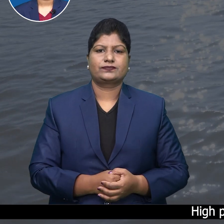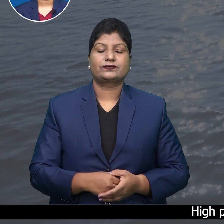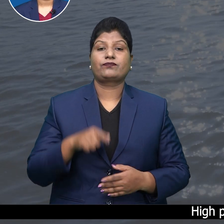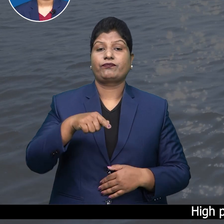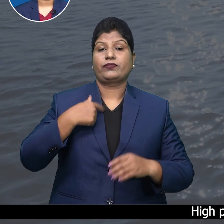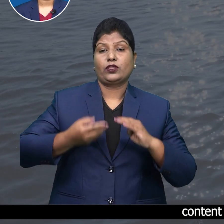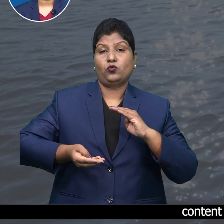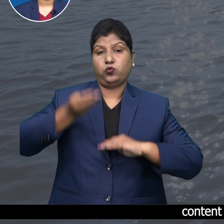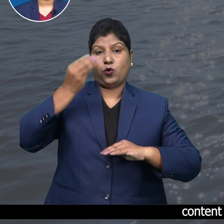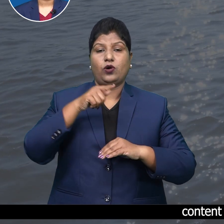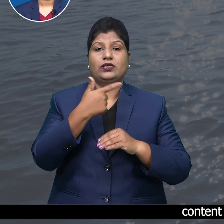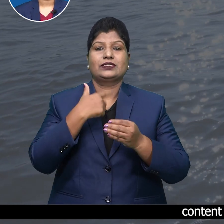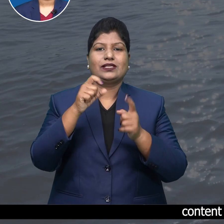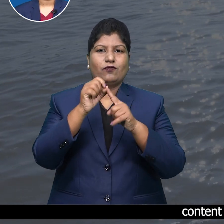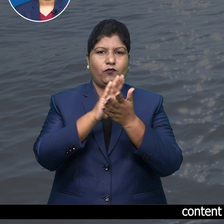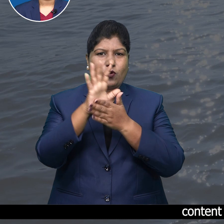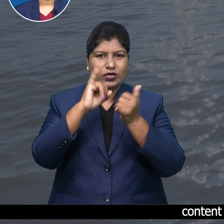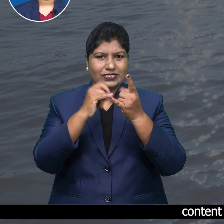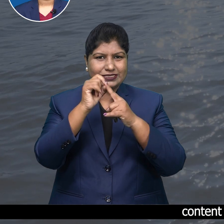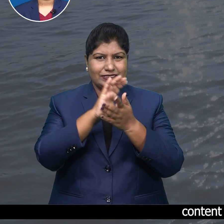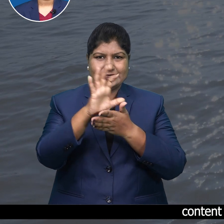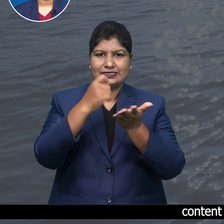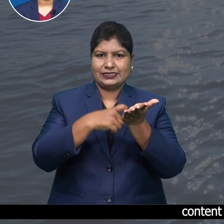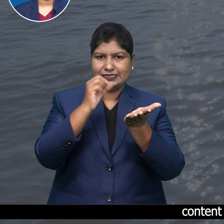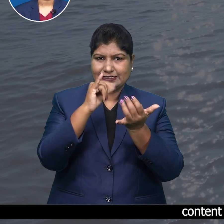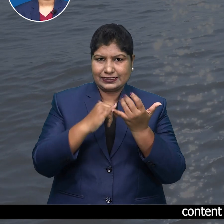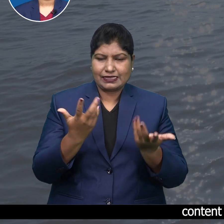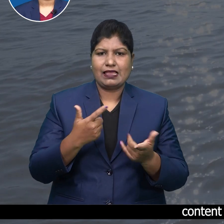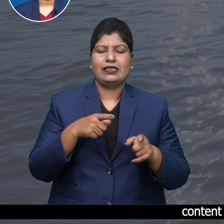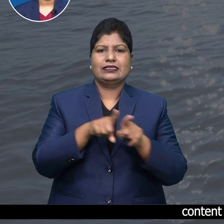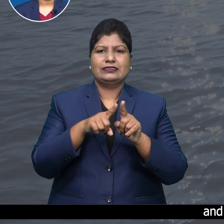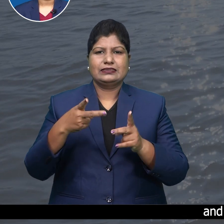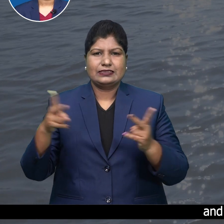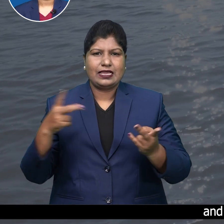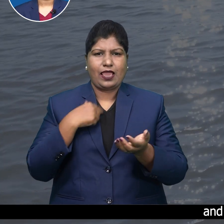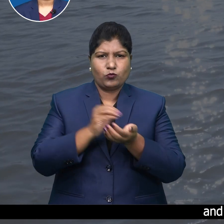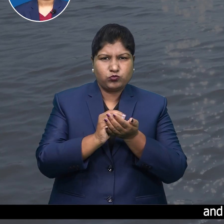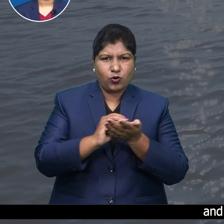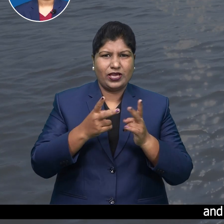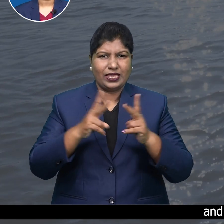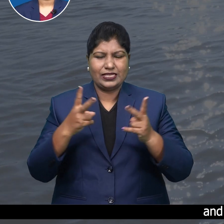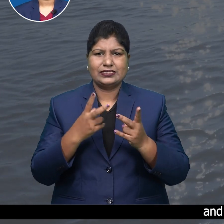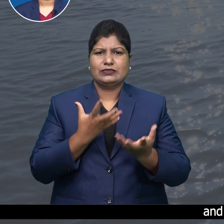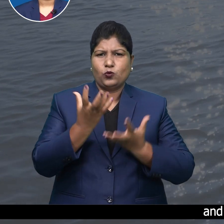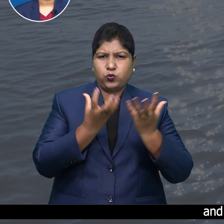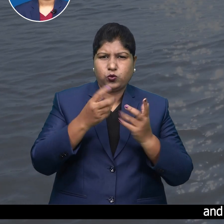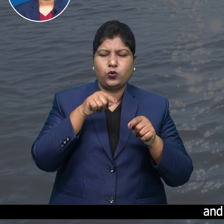High phosphorus content of detergents and